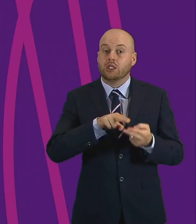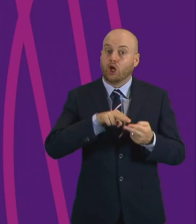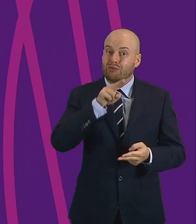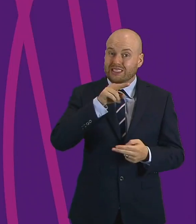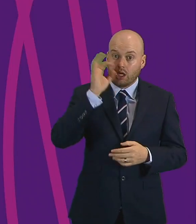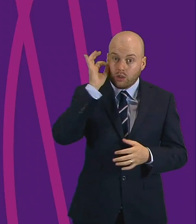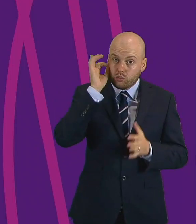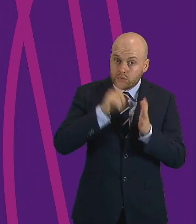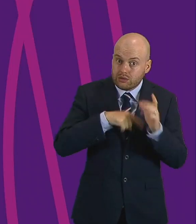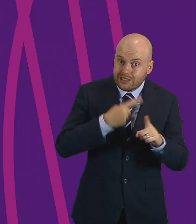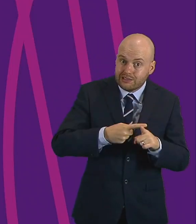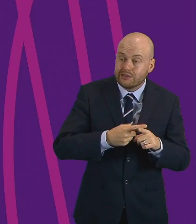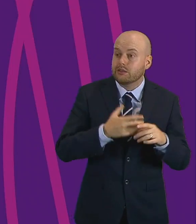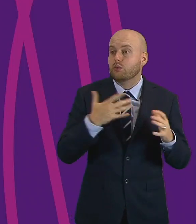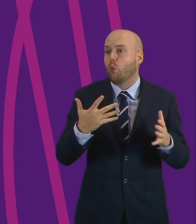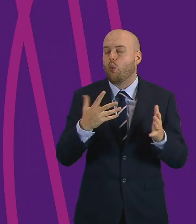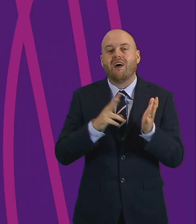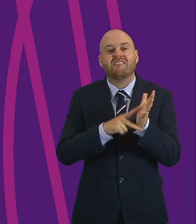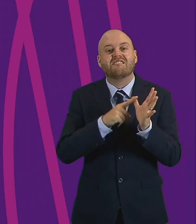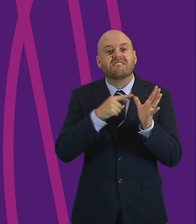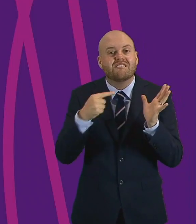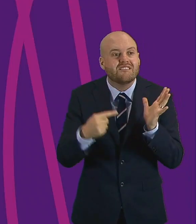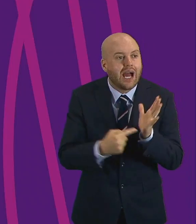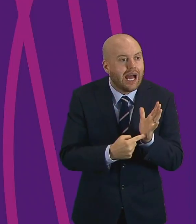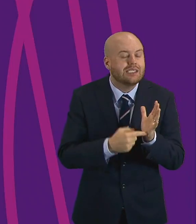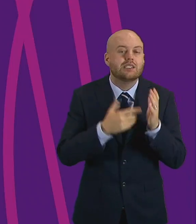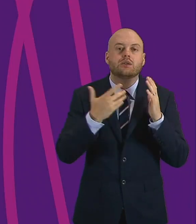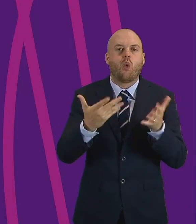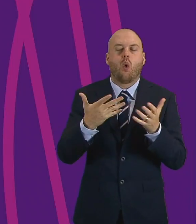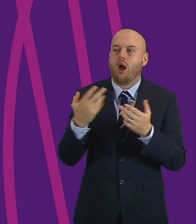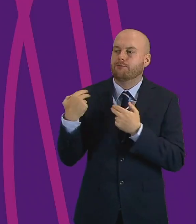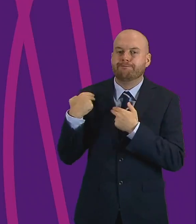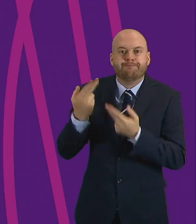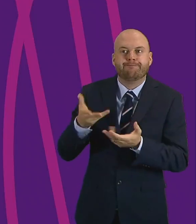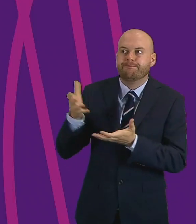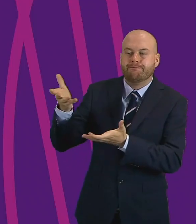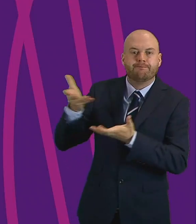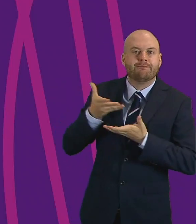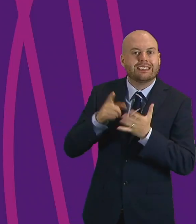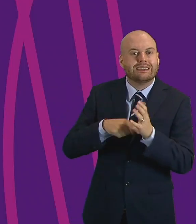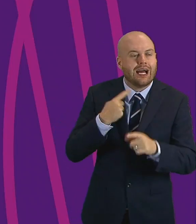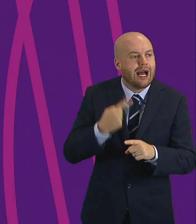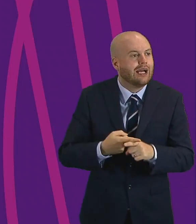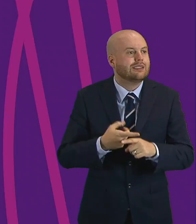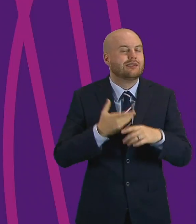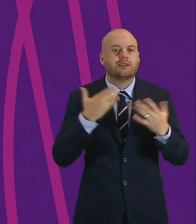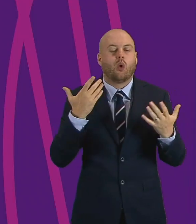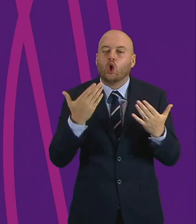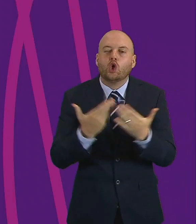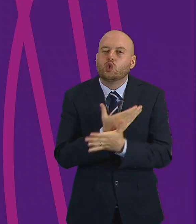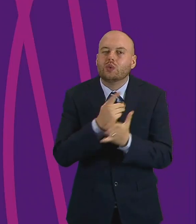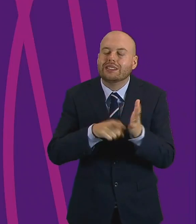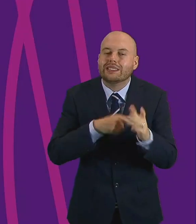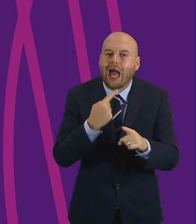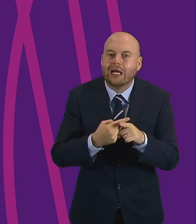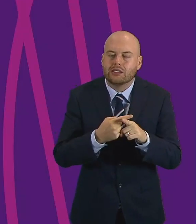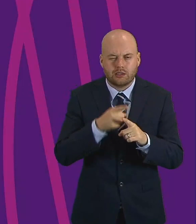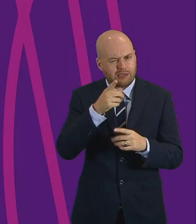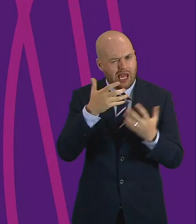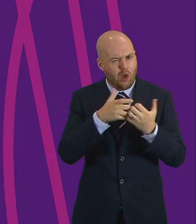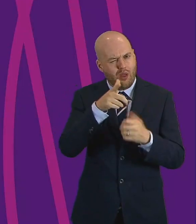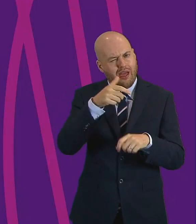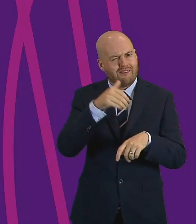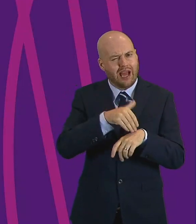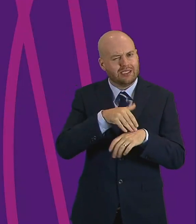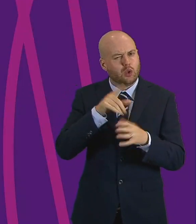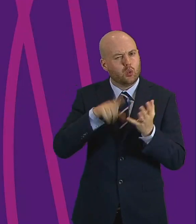VAT or inheritance tax or maybe a new wealth tax, then it would be reserved and will impact on all of the UK. However, if it's